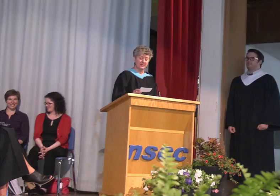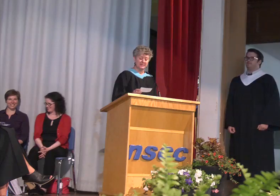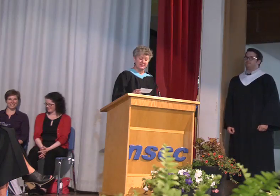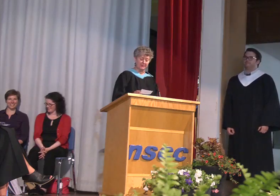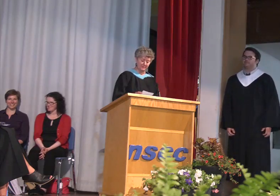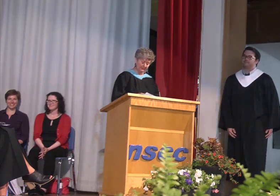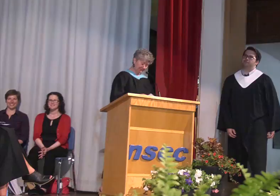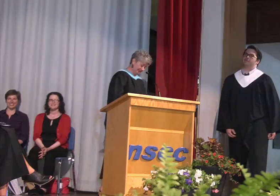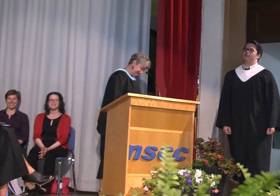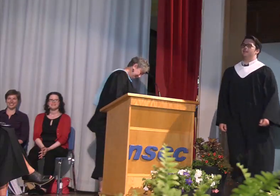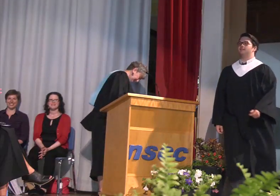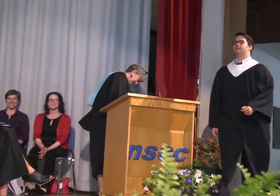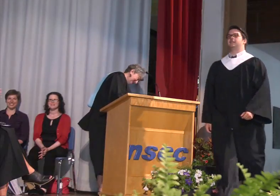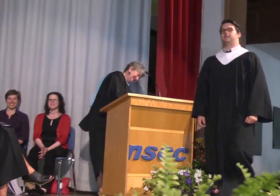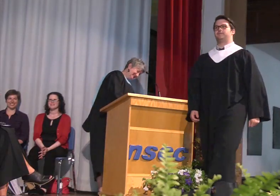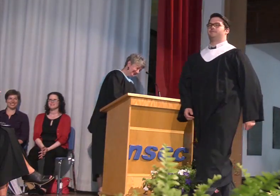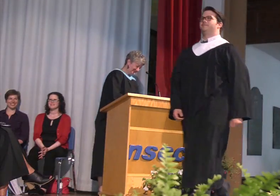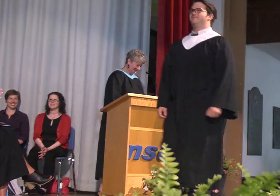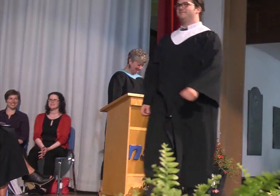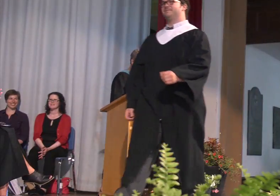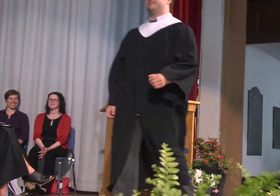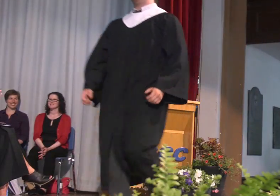Jesse Kinsman.